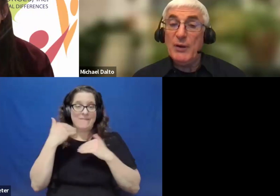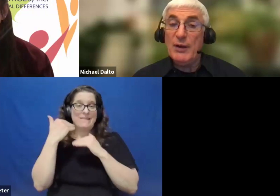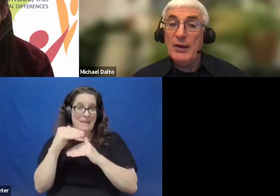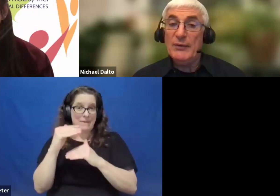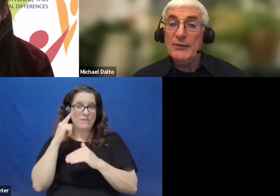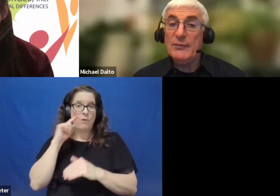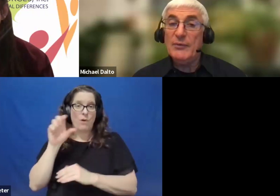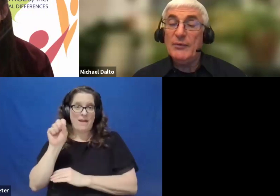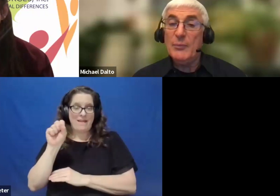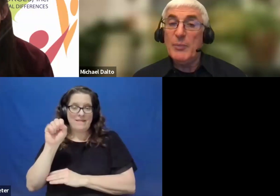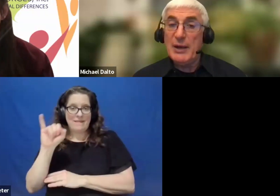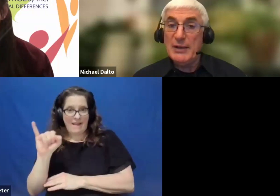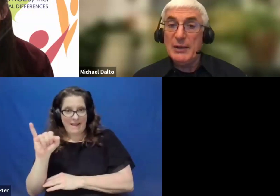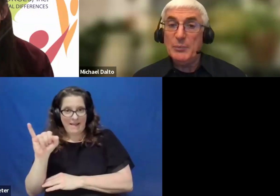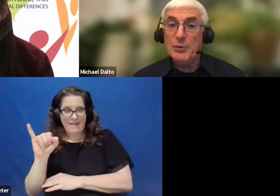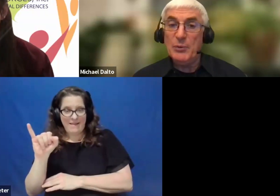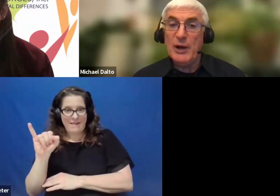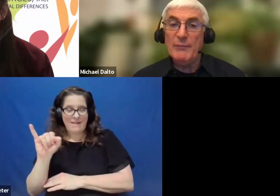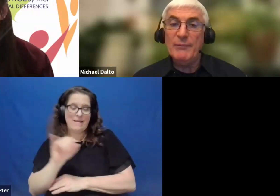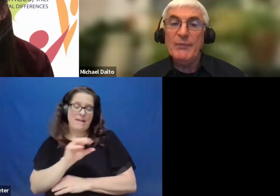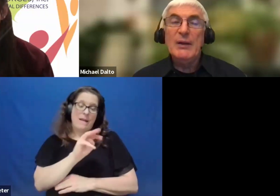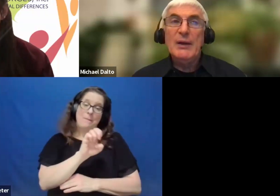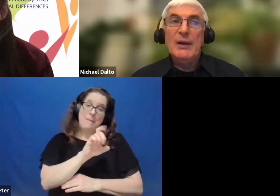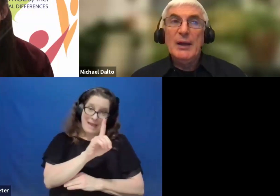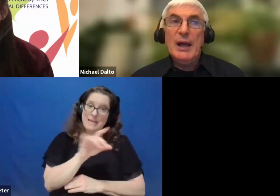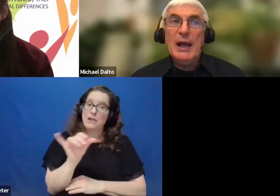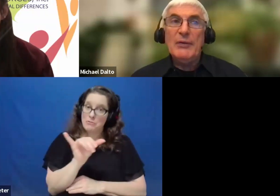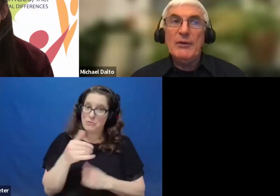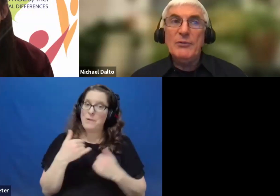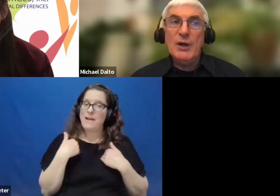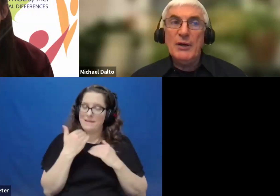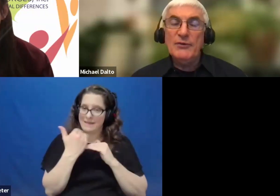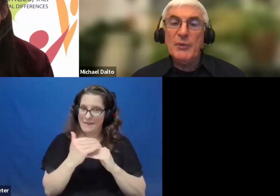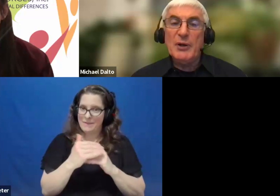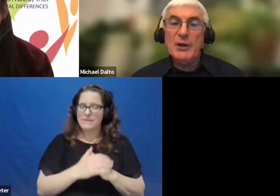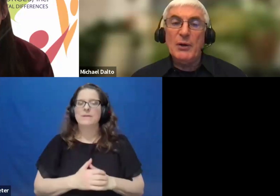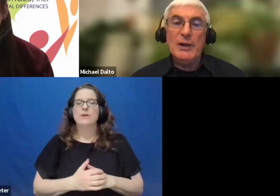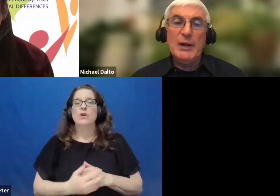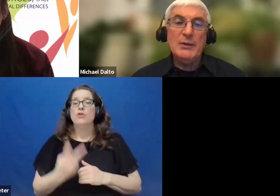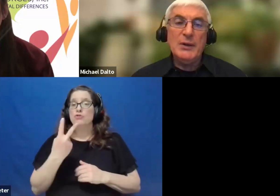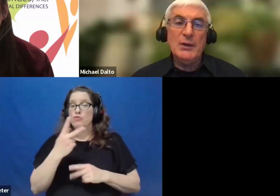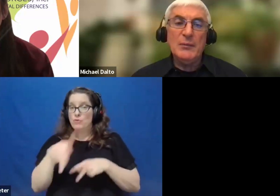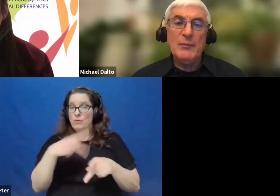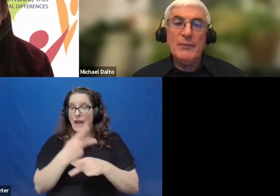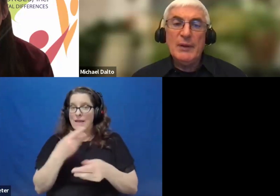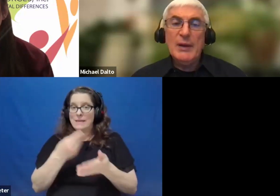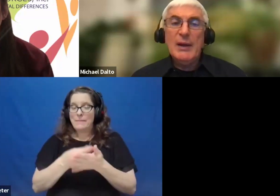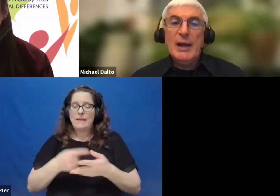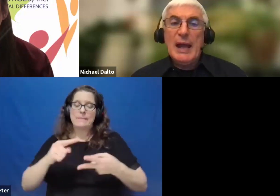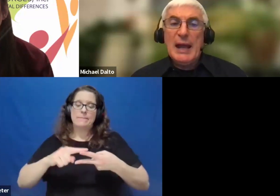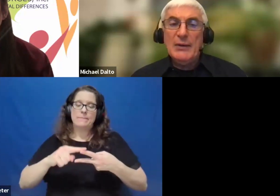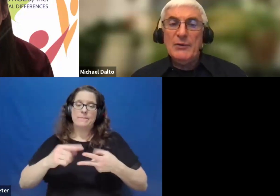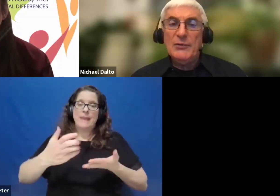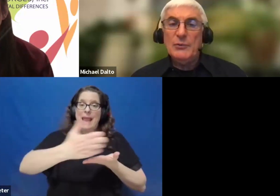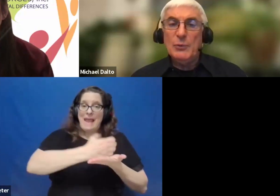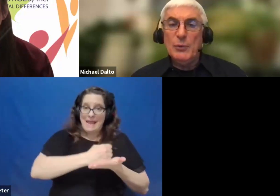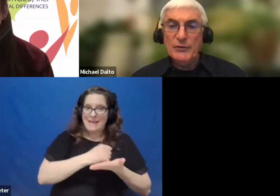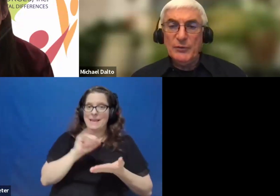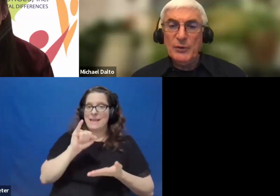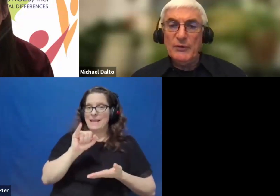as well as the Medicaid program. And the two kinds of money are income